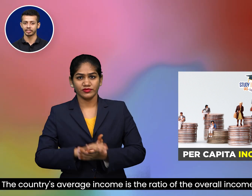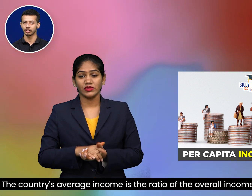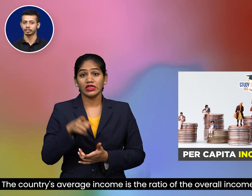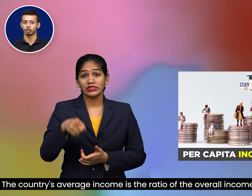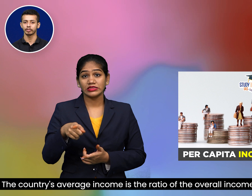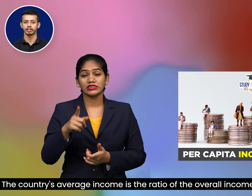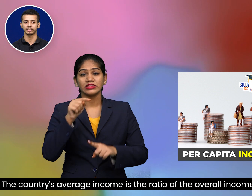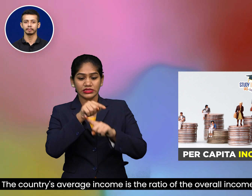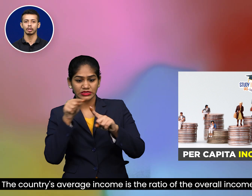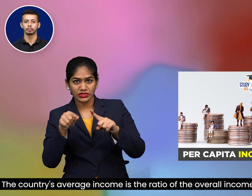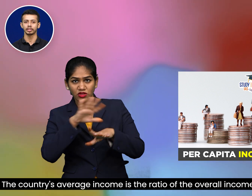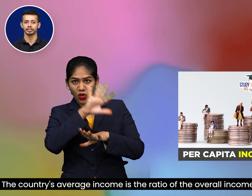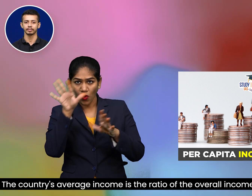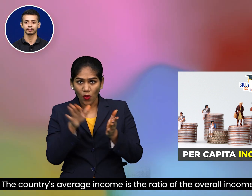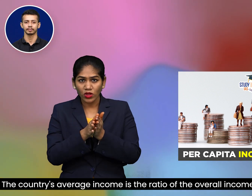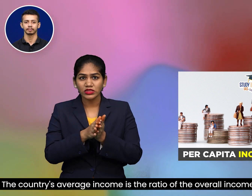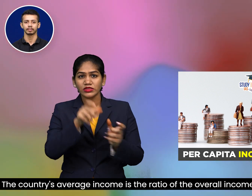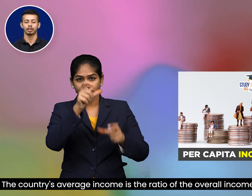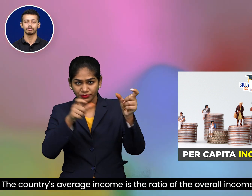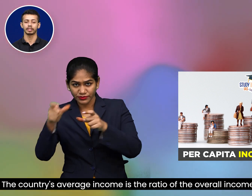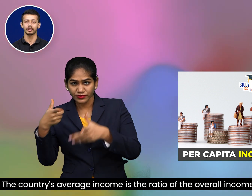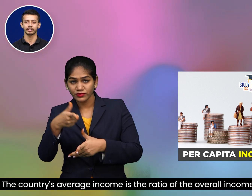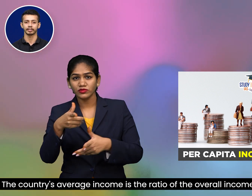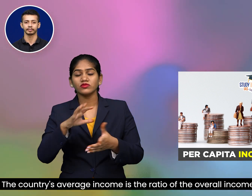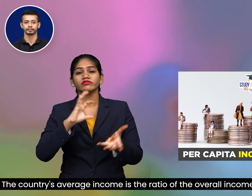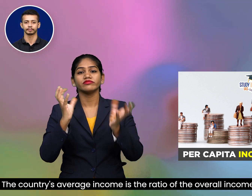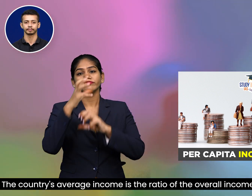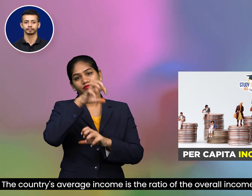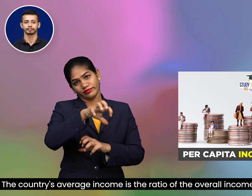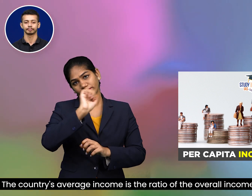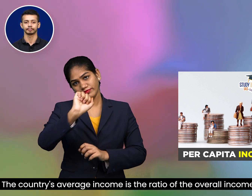is the ratio of the overall income population of the country.